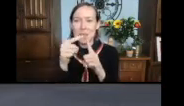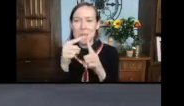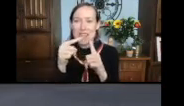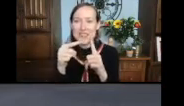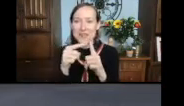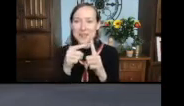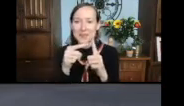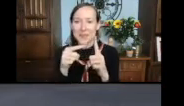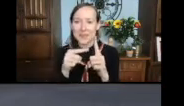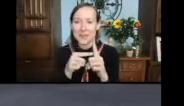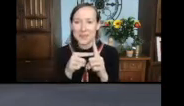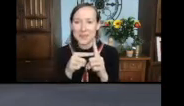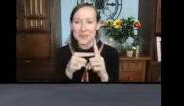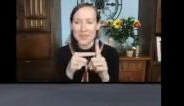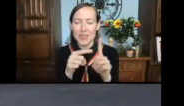Bean.